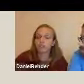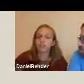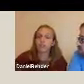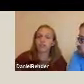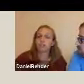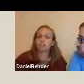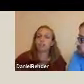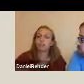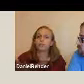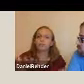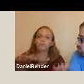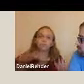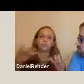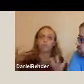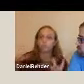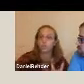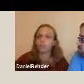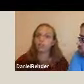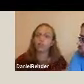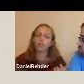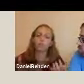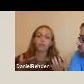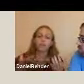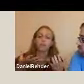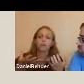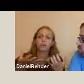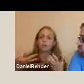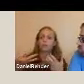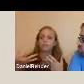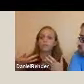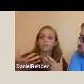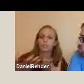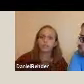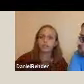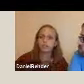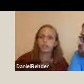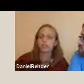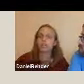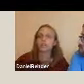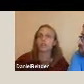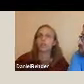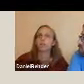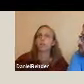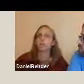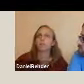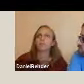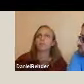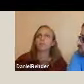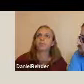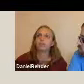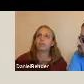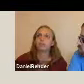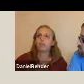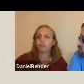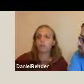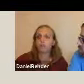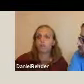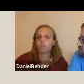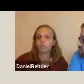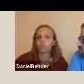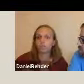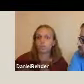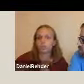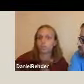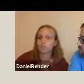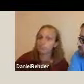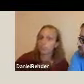an understanding of deaf culture already or of sign language, the important thing was